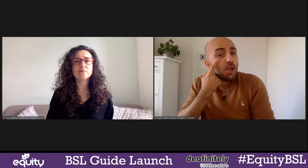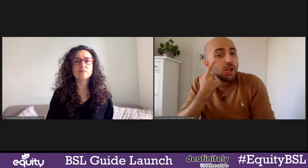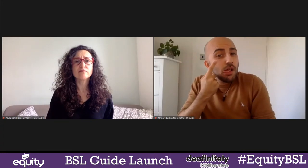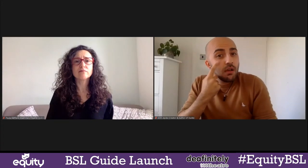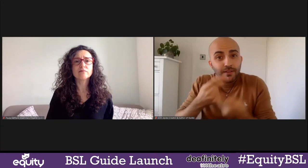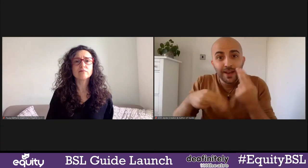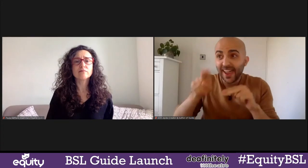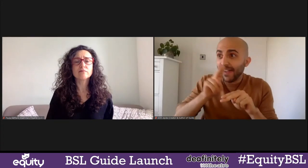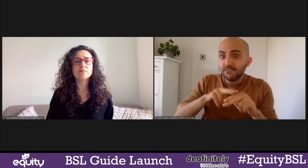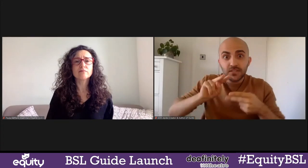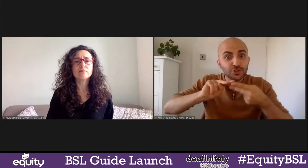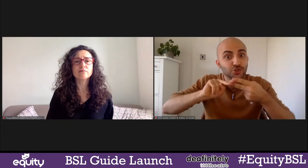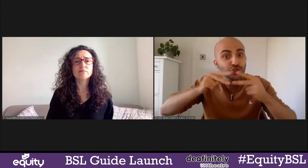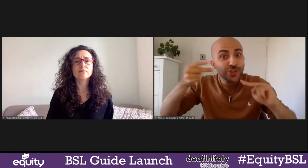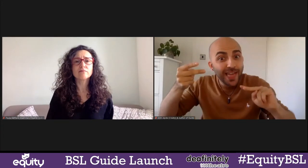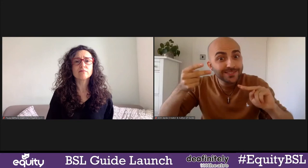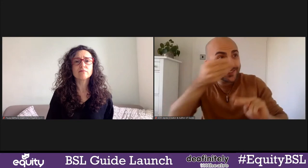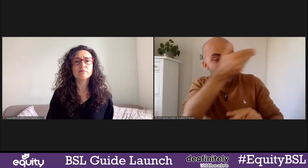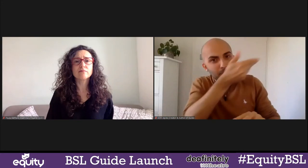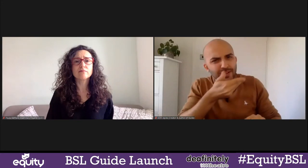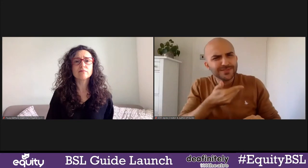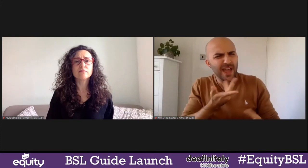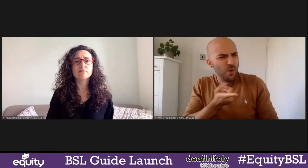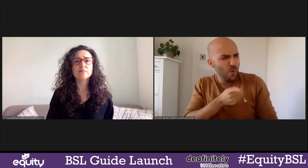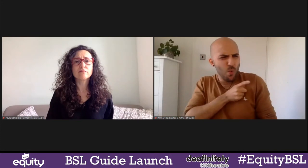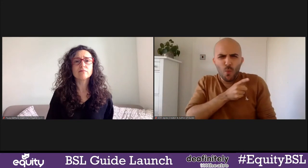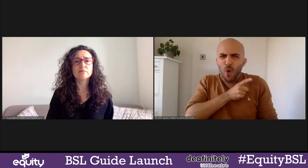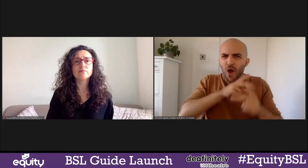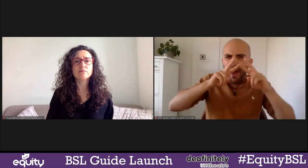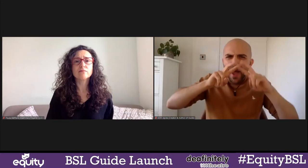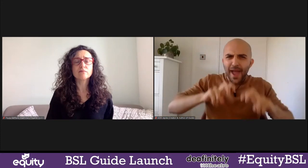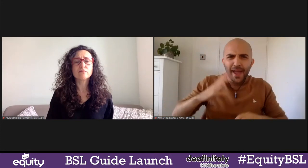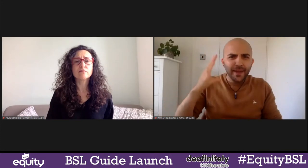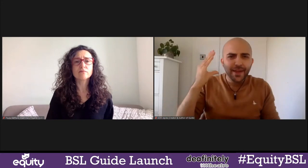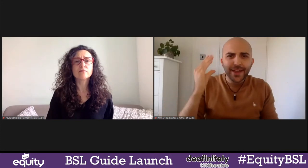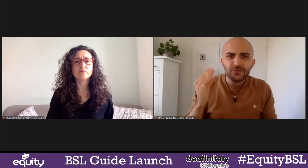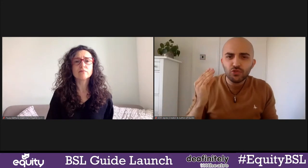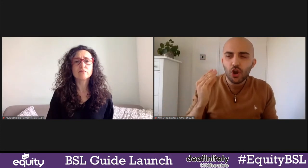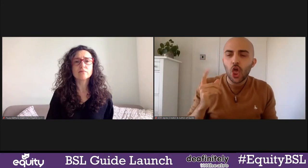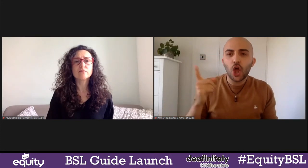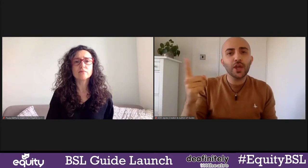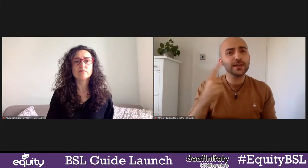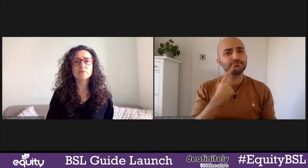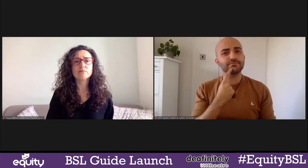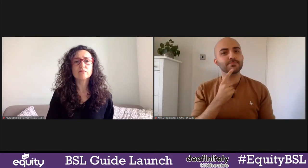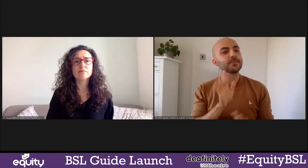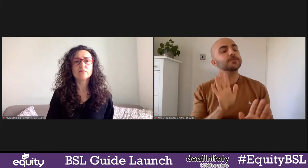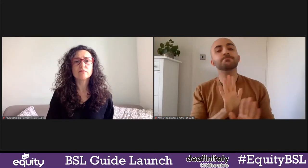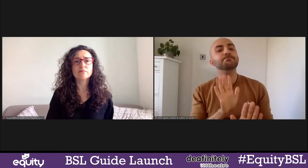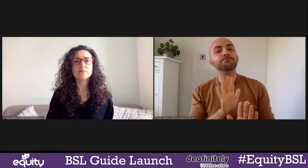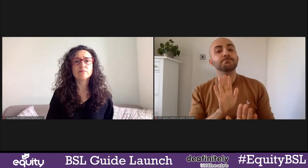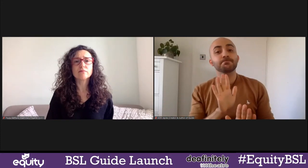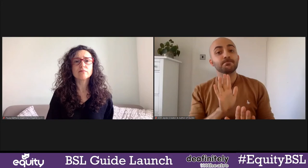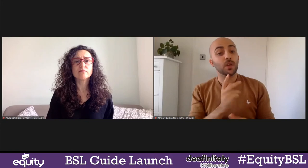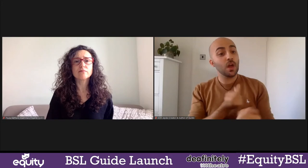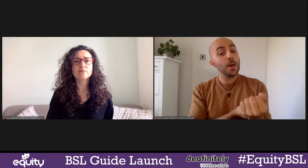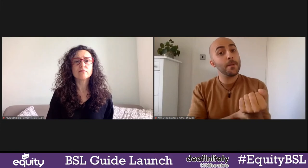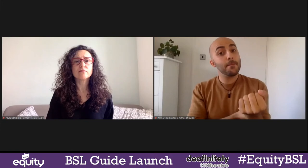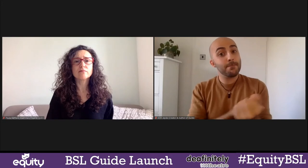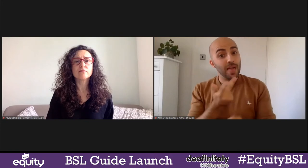test because I wanted to know if my hearing loss was related to a genetic condition. And I was told that I couldn't